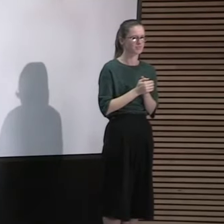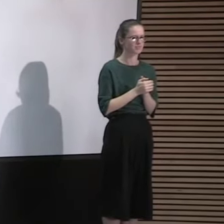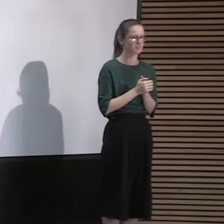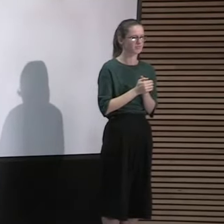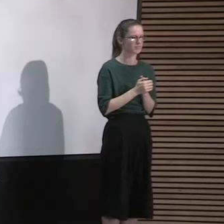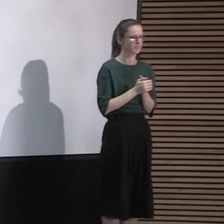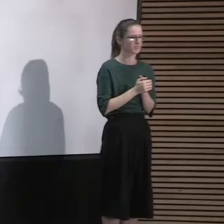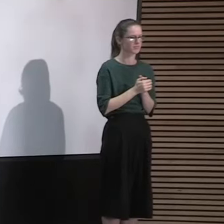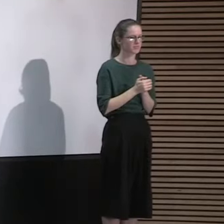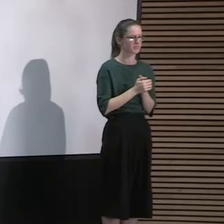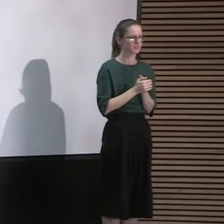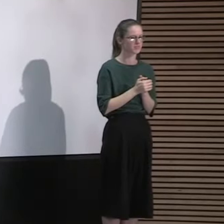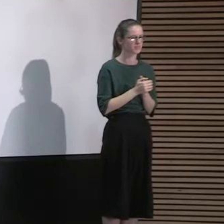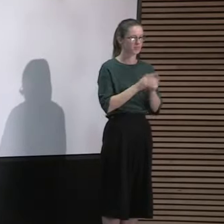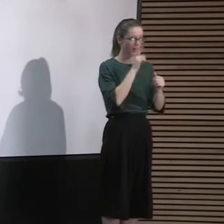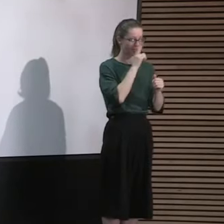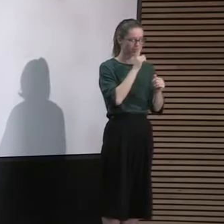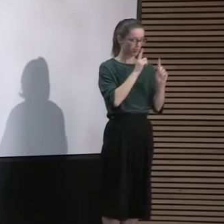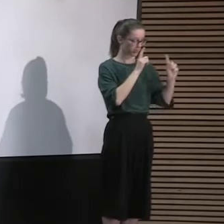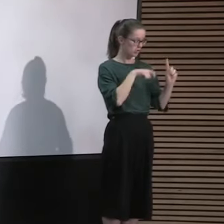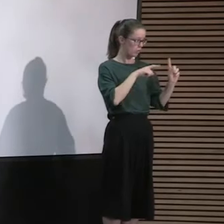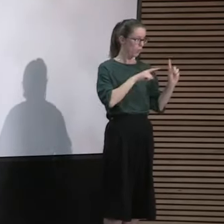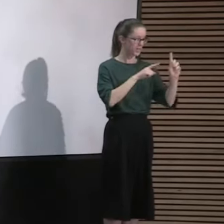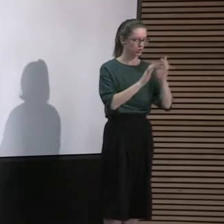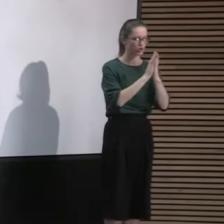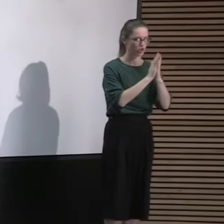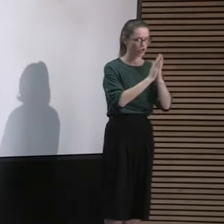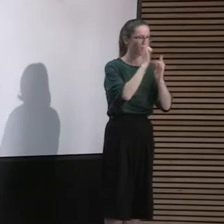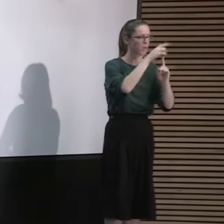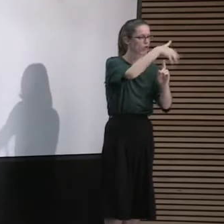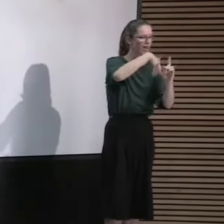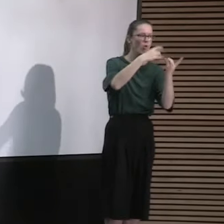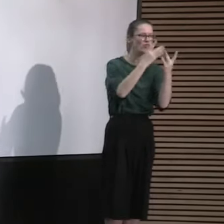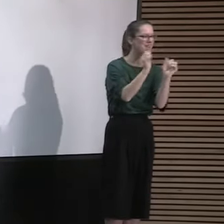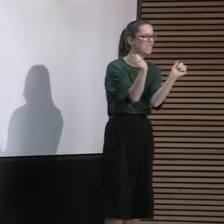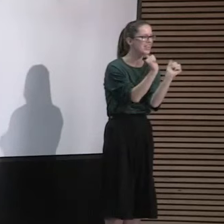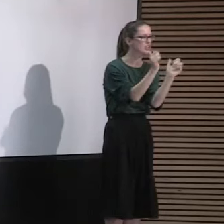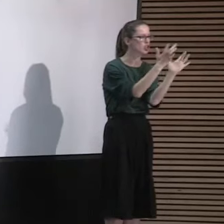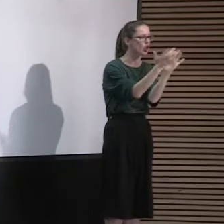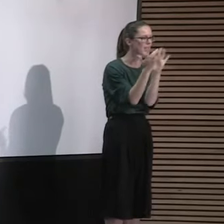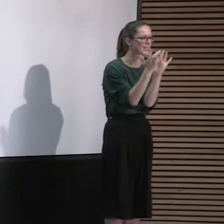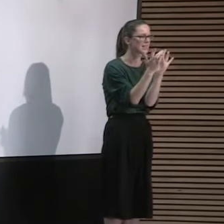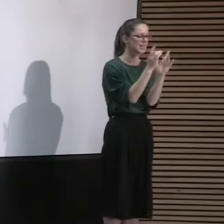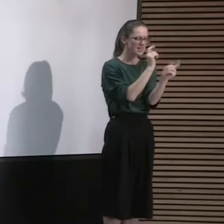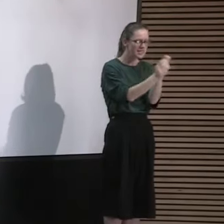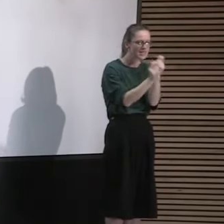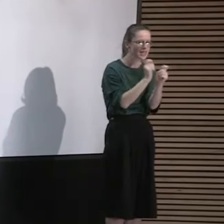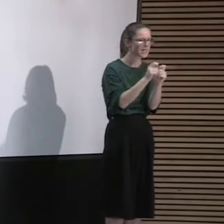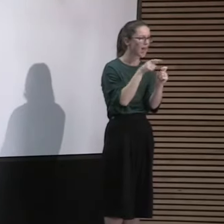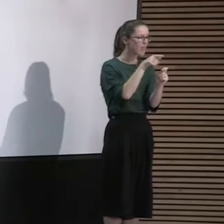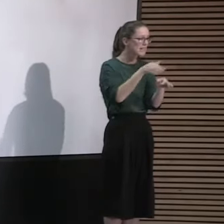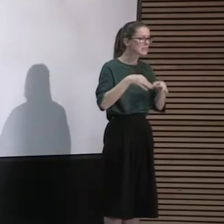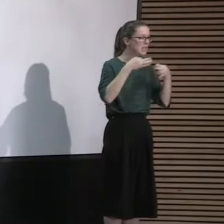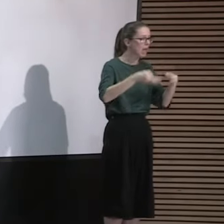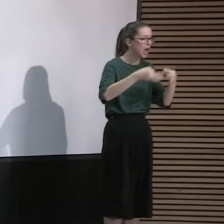of this case. The contacts from the church group have already been contacted, testing is underway, so there has been no delay